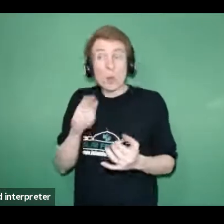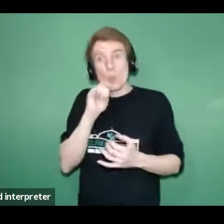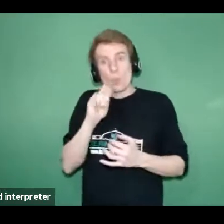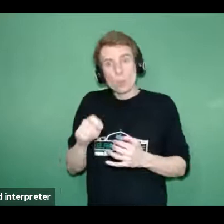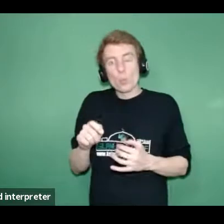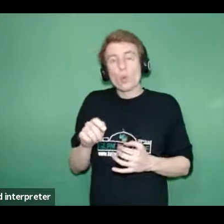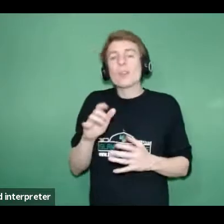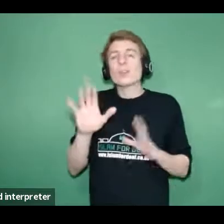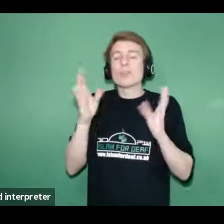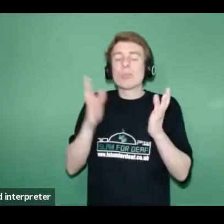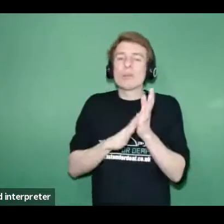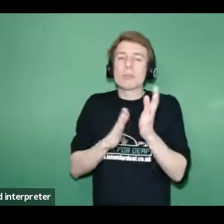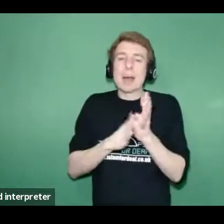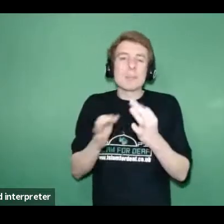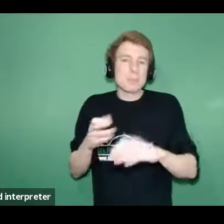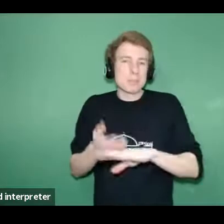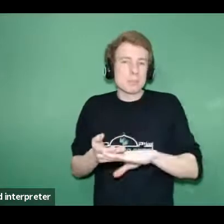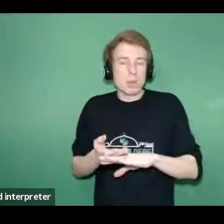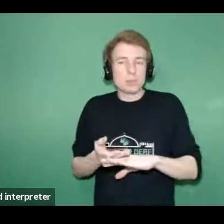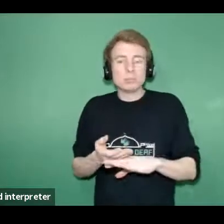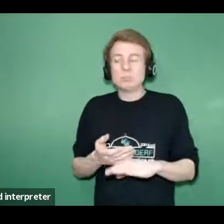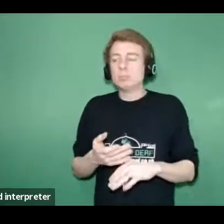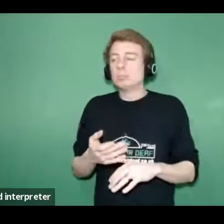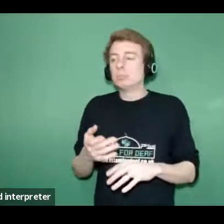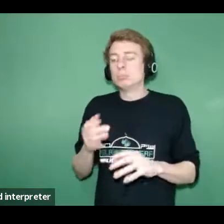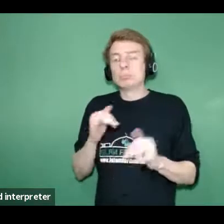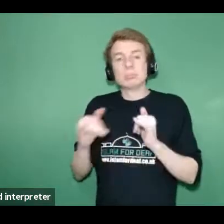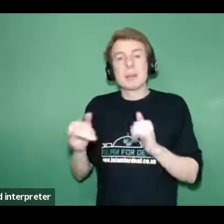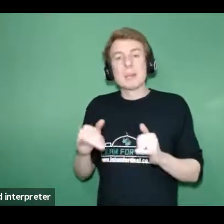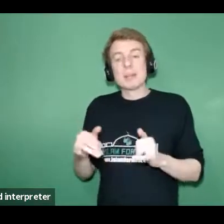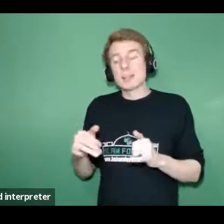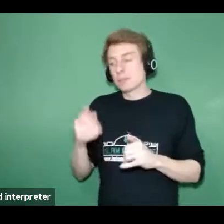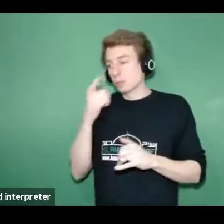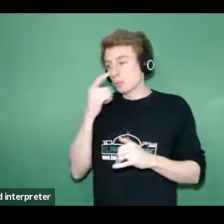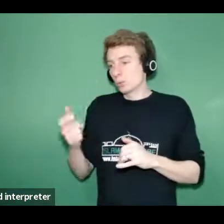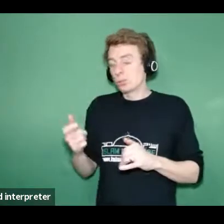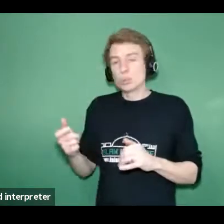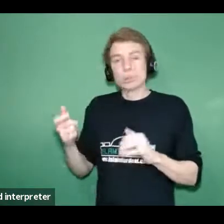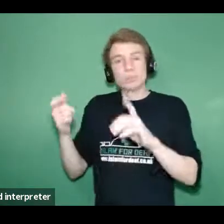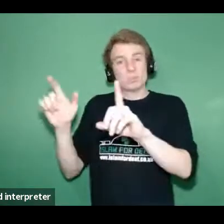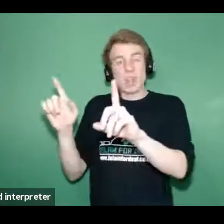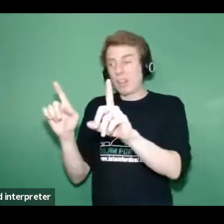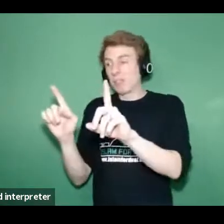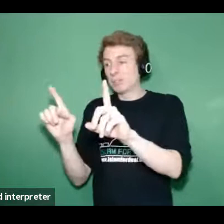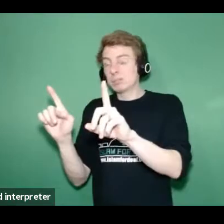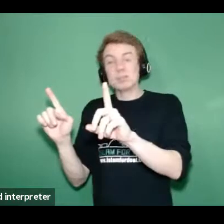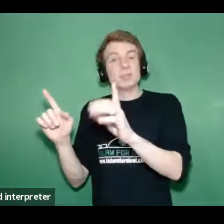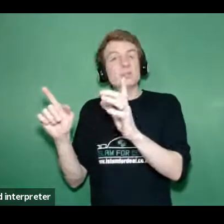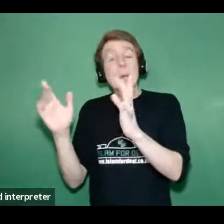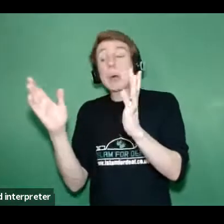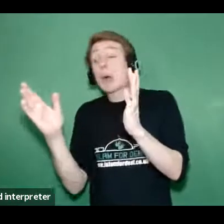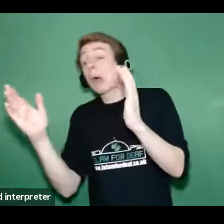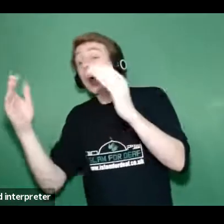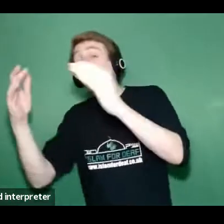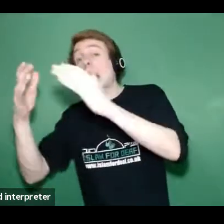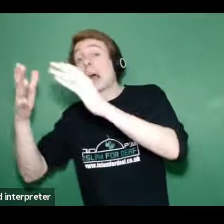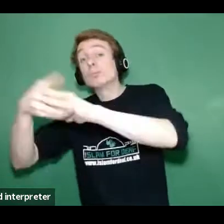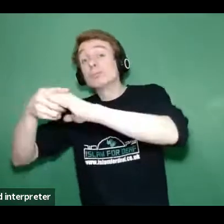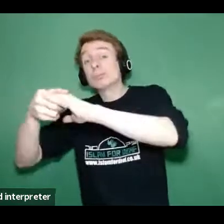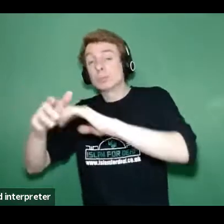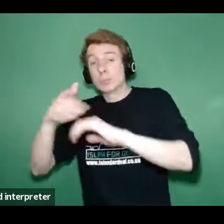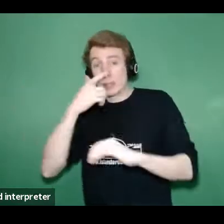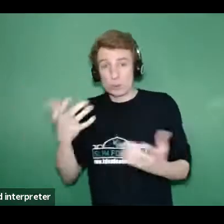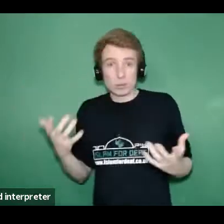poke his head out of the masjid and she would be able to wash his hair. But we find that the Prophet, peace and blessings be upon him, he